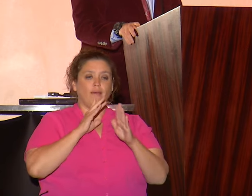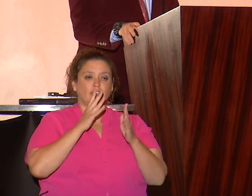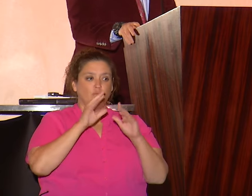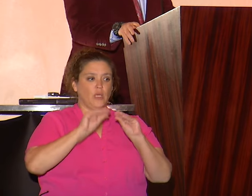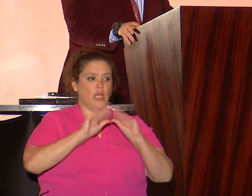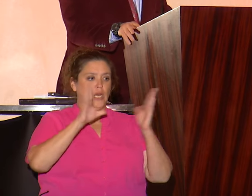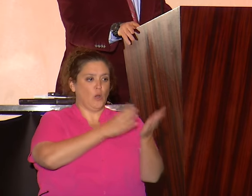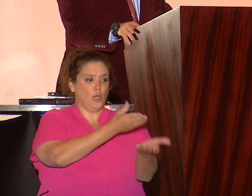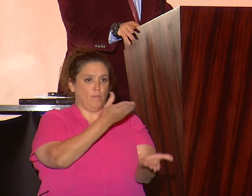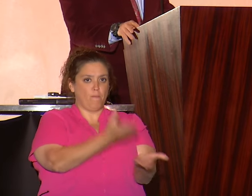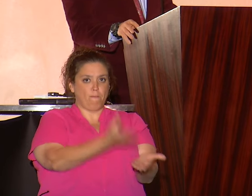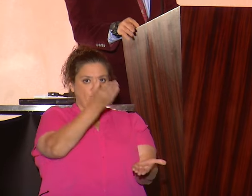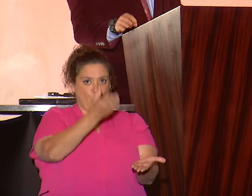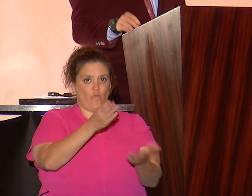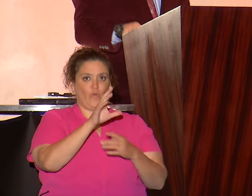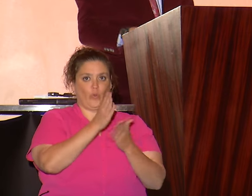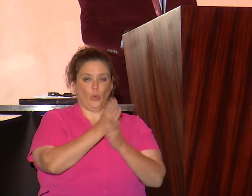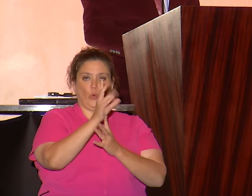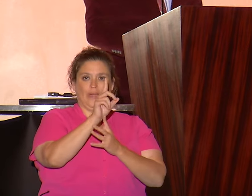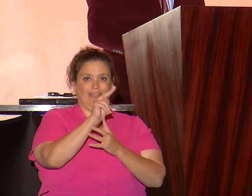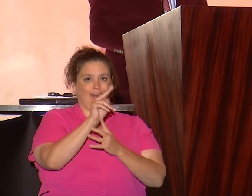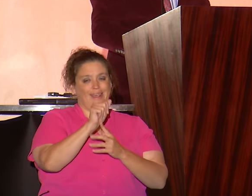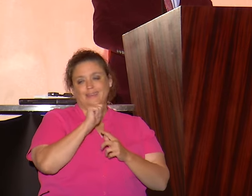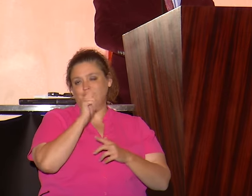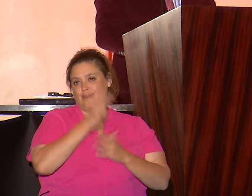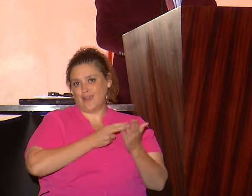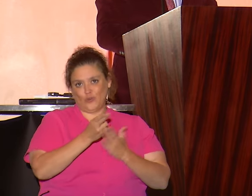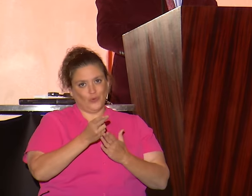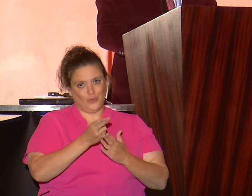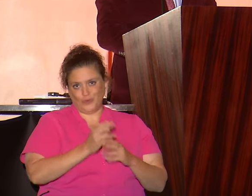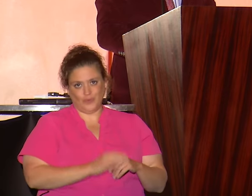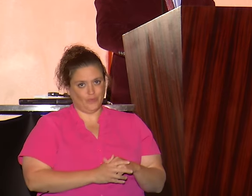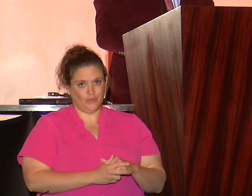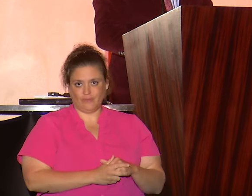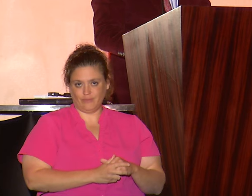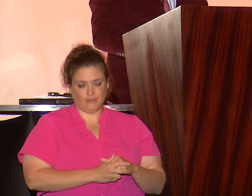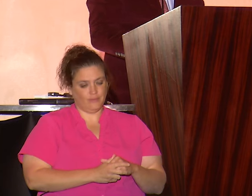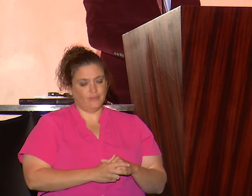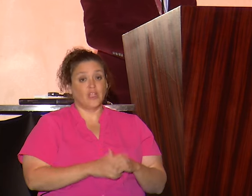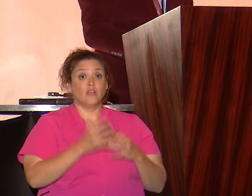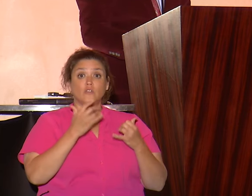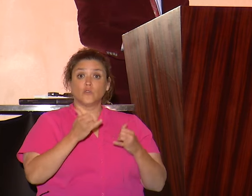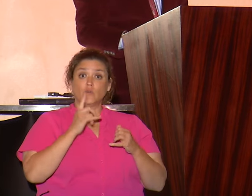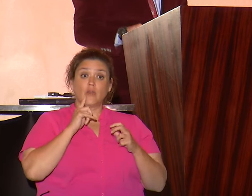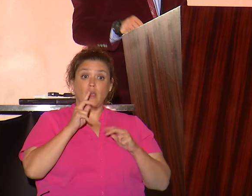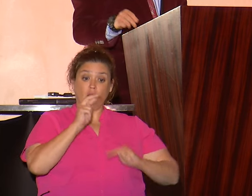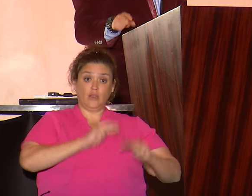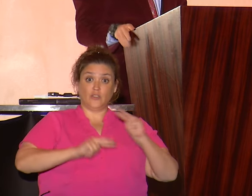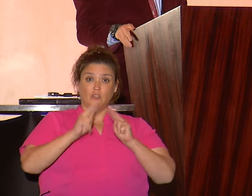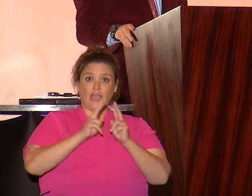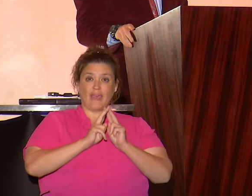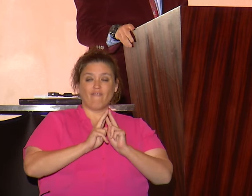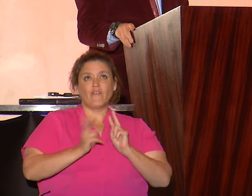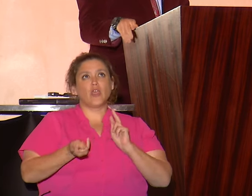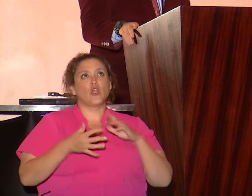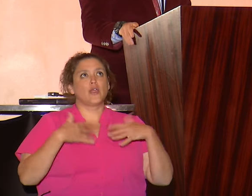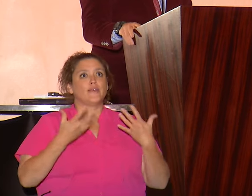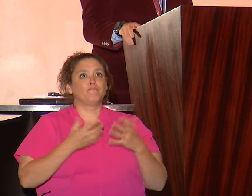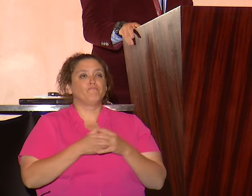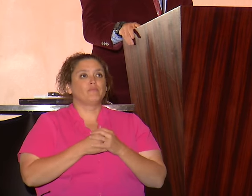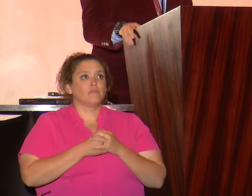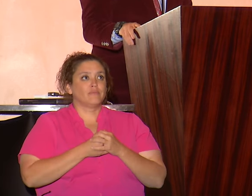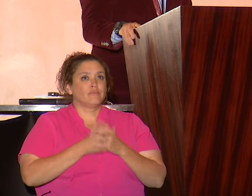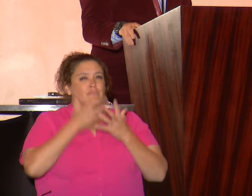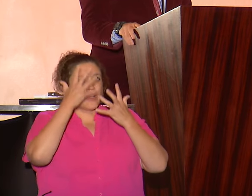evidence. Now let's look at a very, very unfortunate and to me